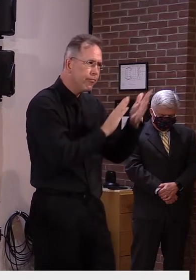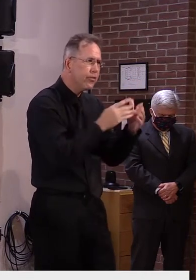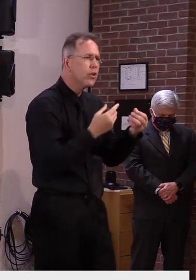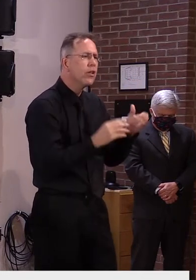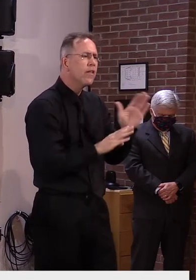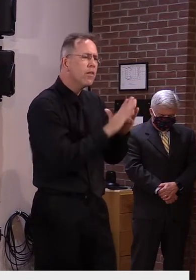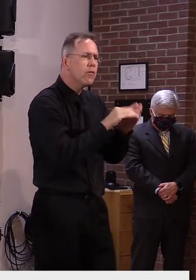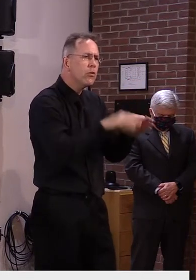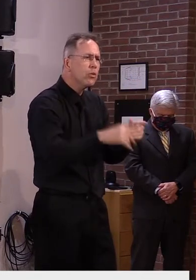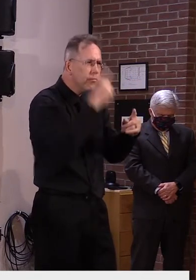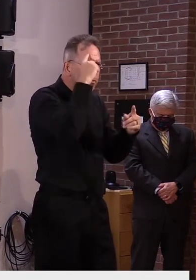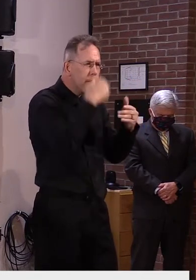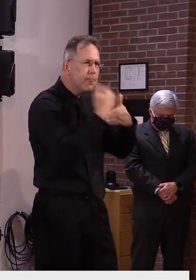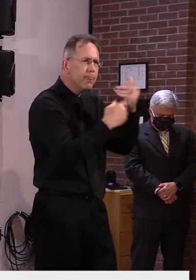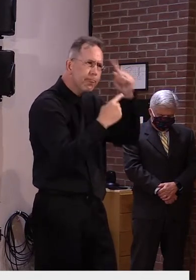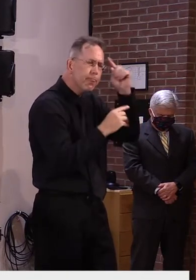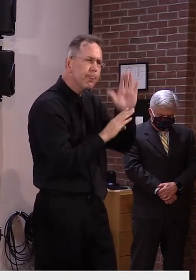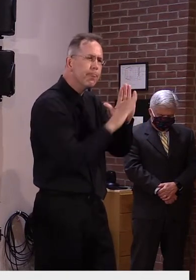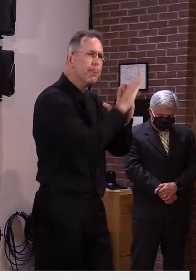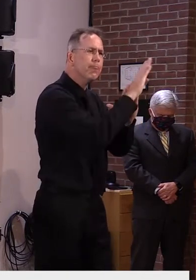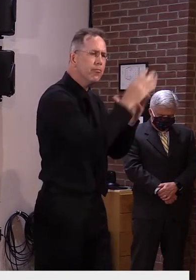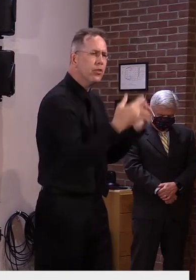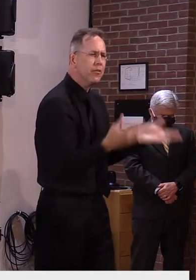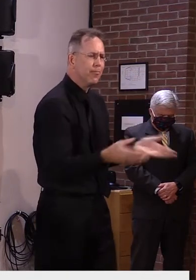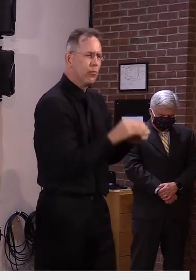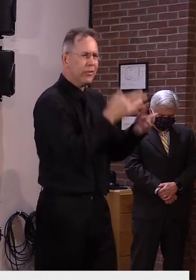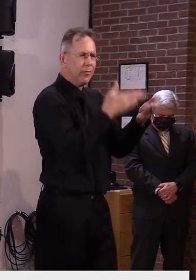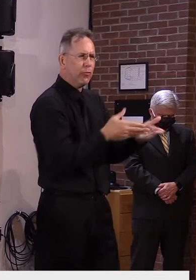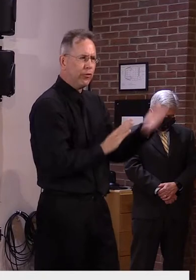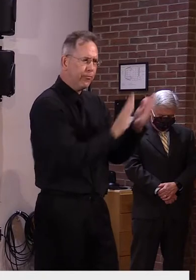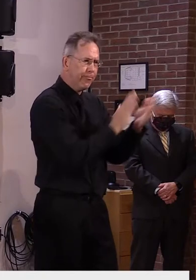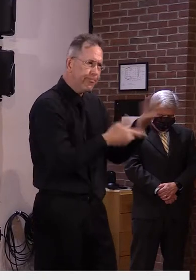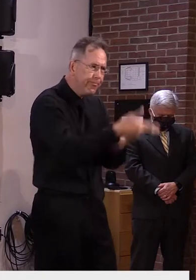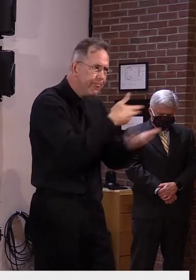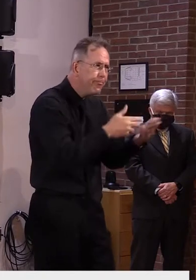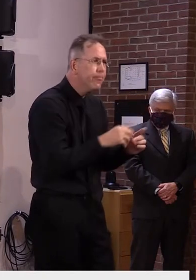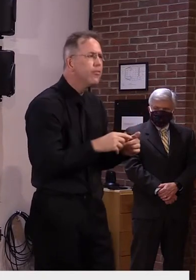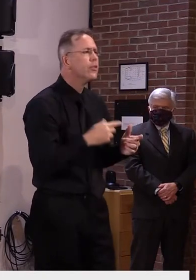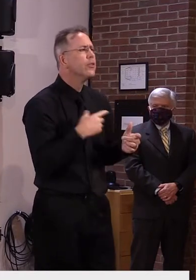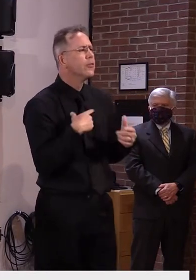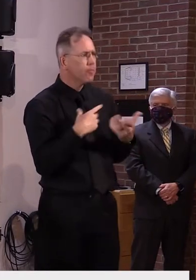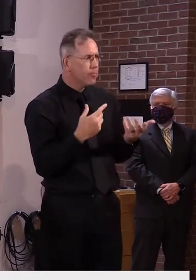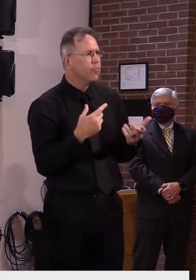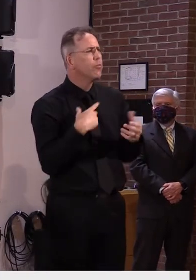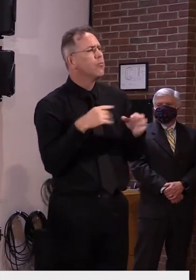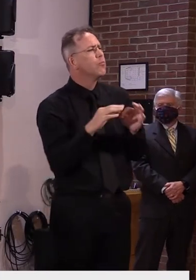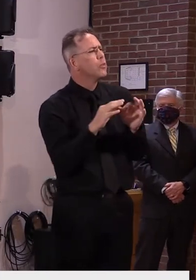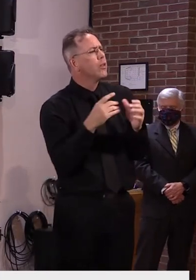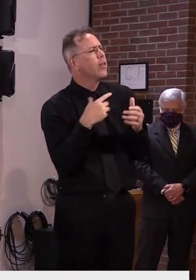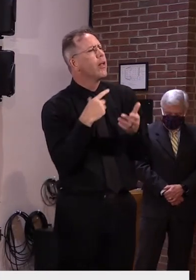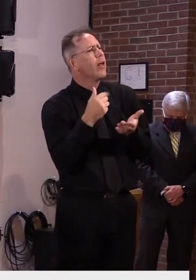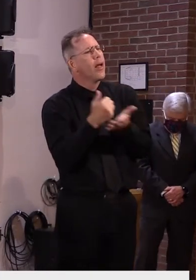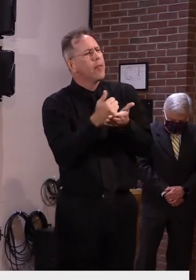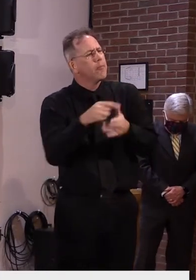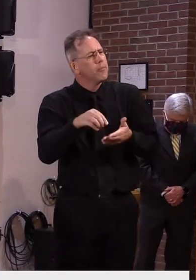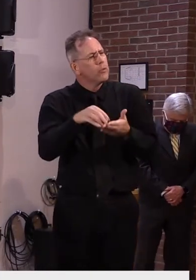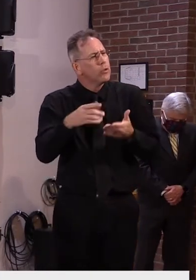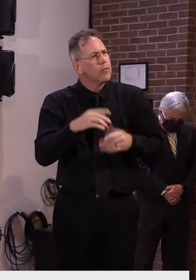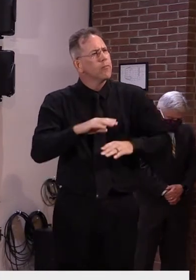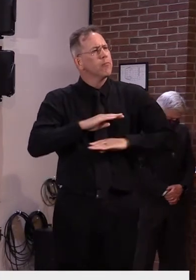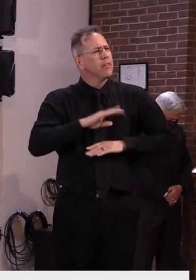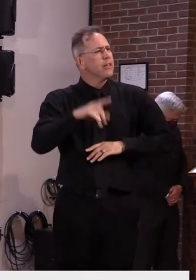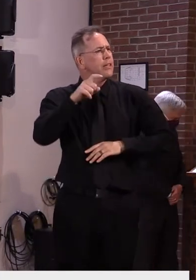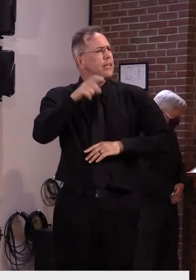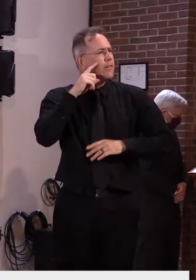are also now starting the work of modifying academic programming to meet the needs of students where they are and to chart a course for the coming months.